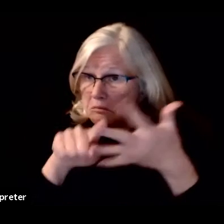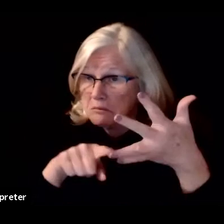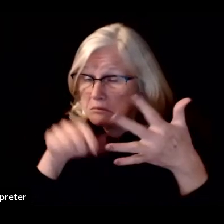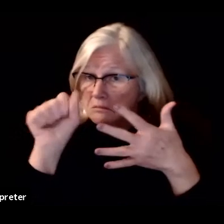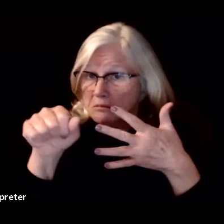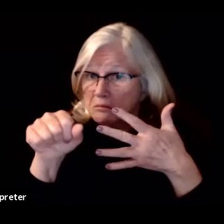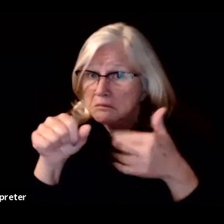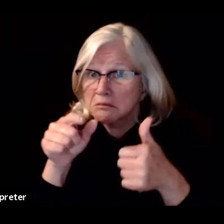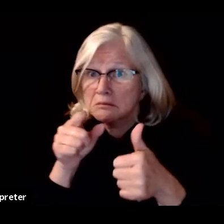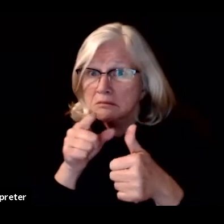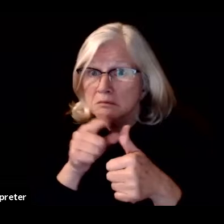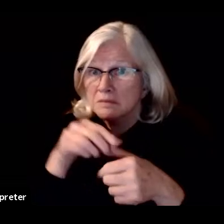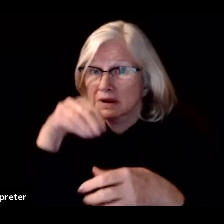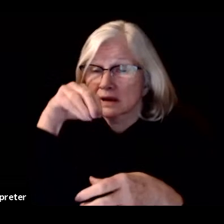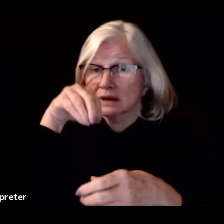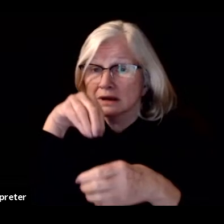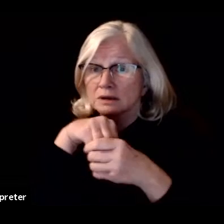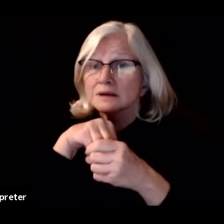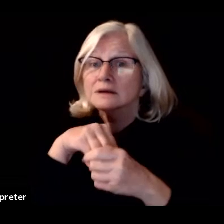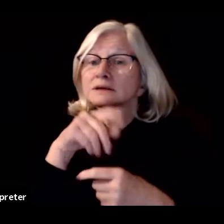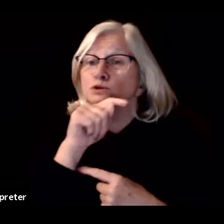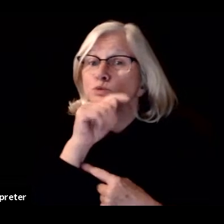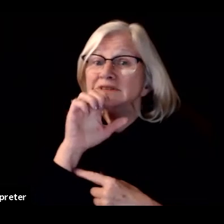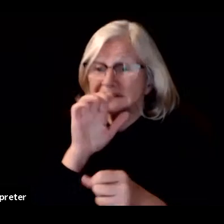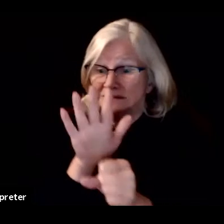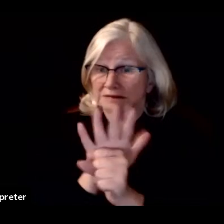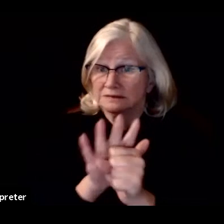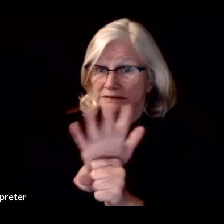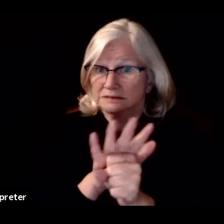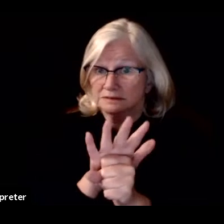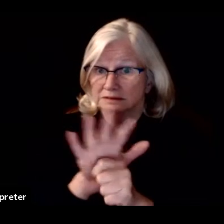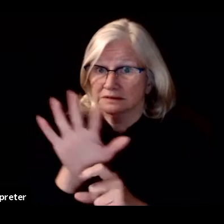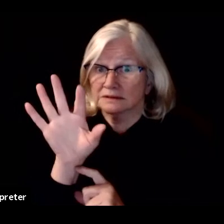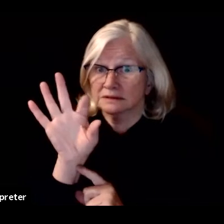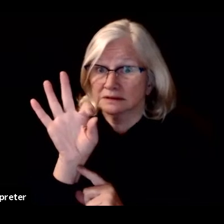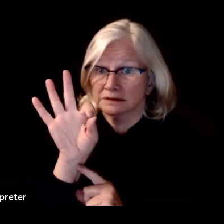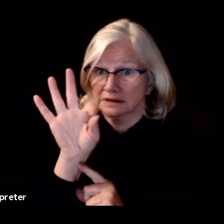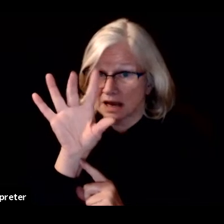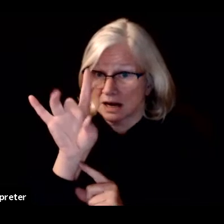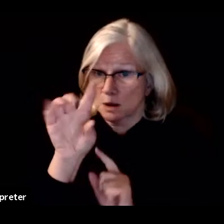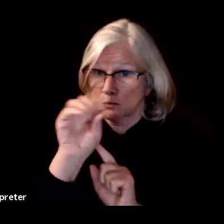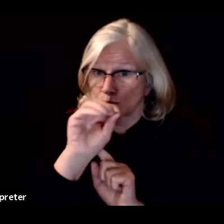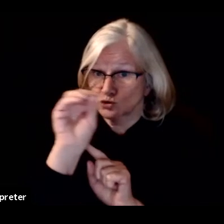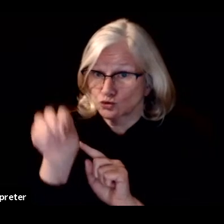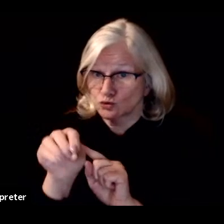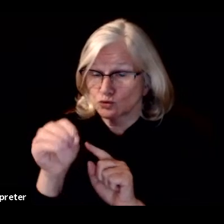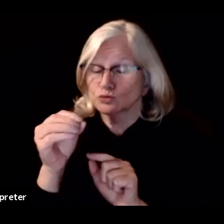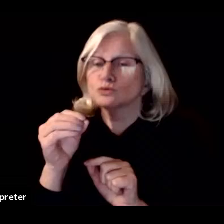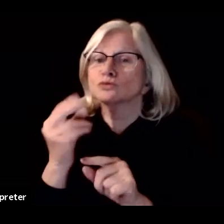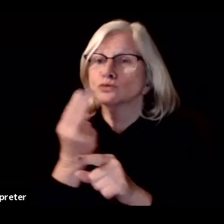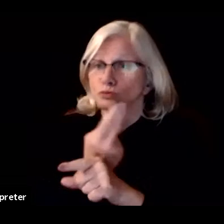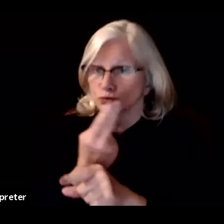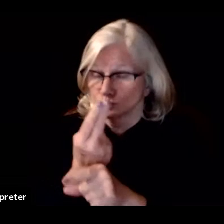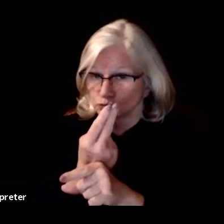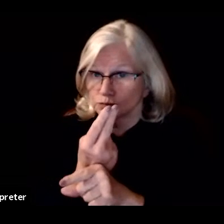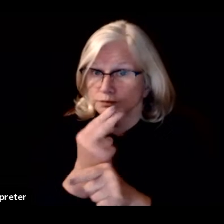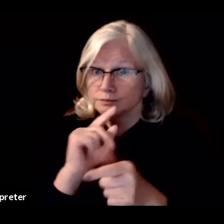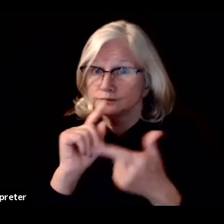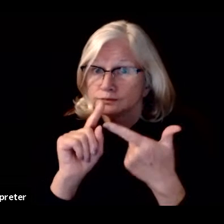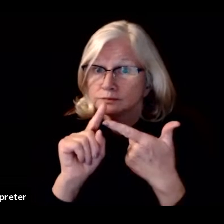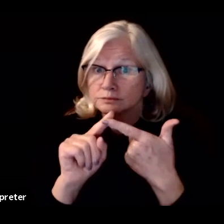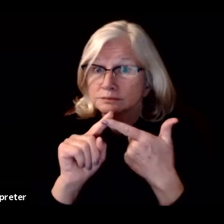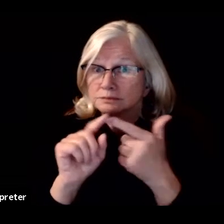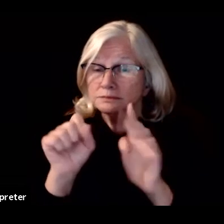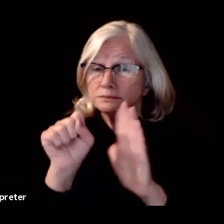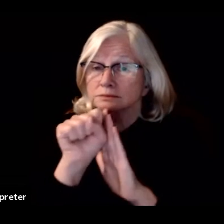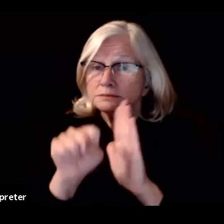medical surgical bed capacity in the metro is at 97% in use. Our statewide ICU capacity is at 92%